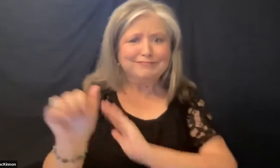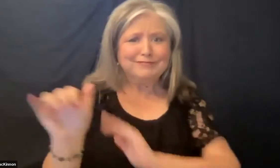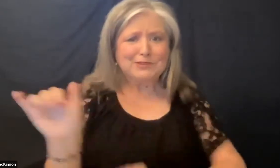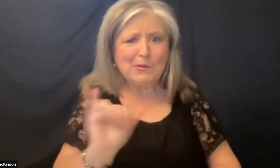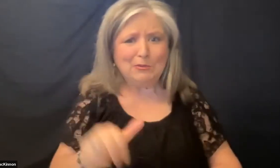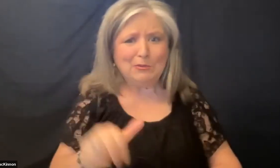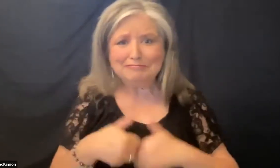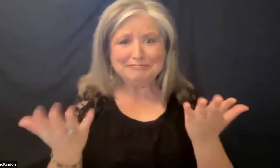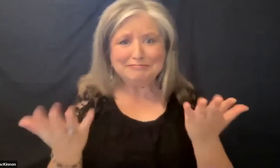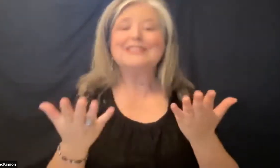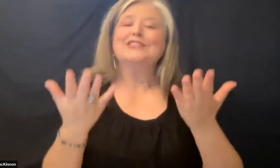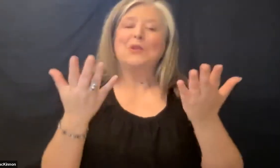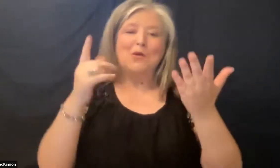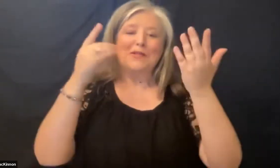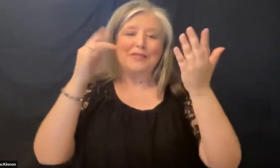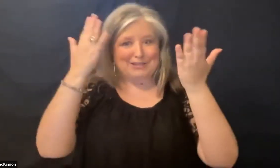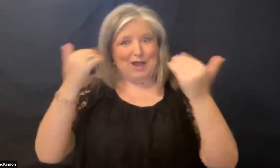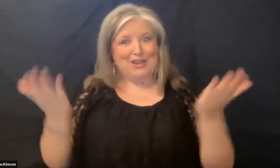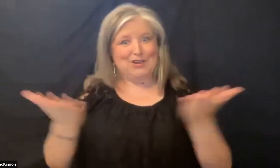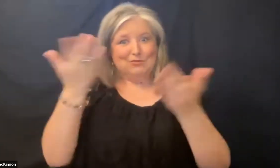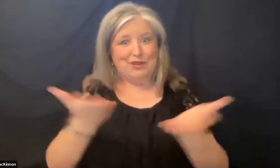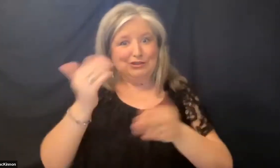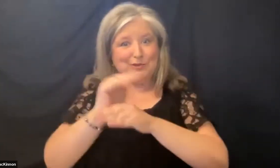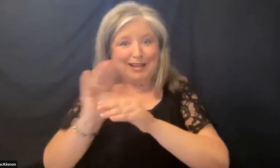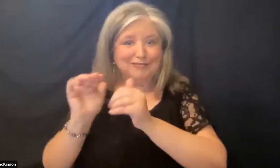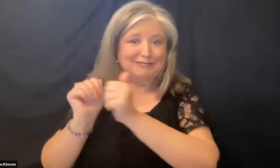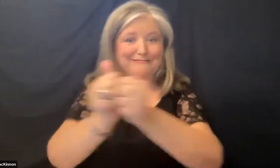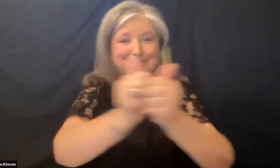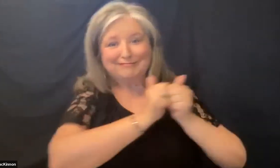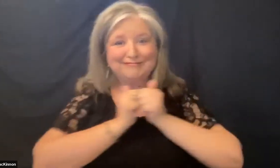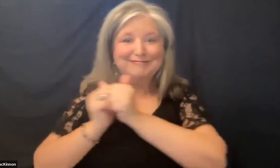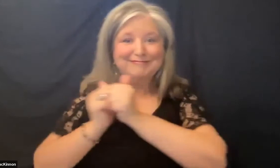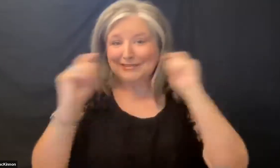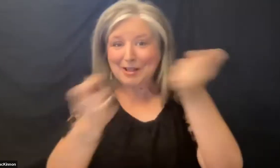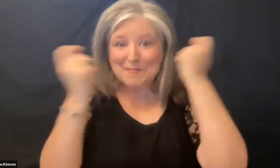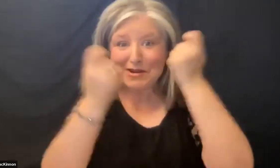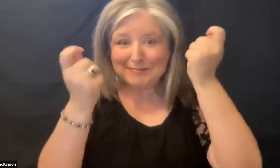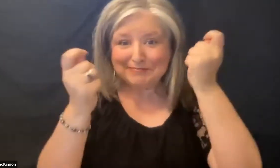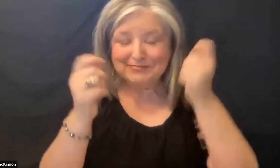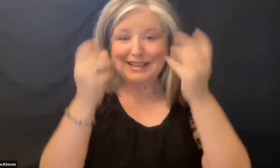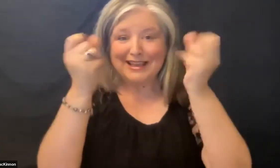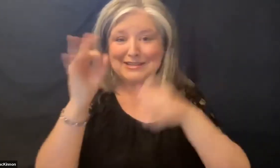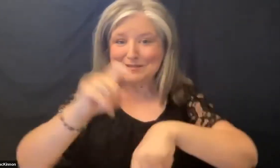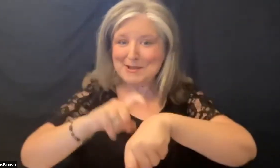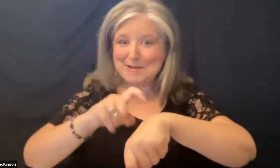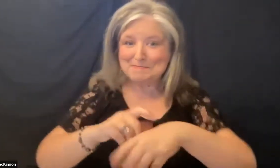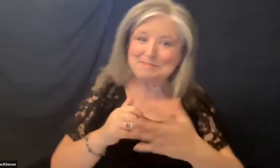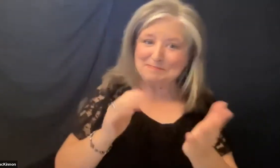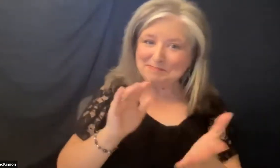Deaf artists and their amazing talents? And that's what brings us all together tonight to celebrate